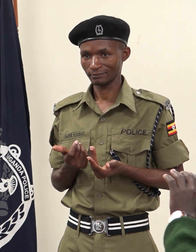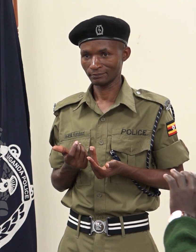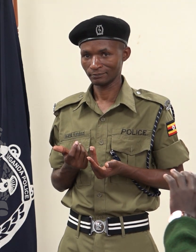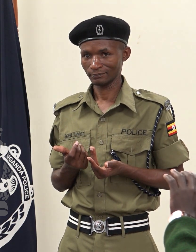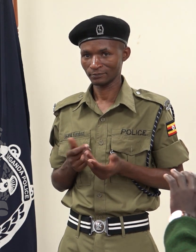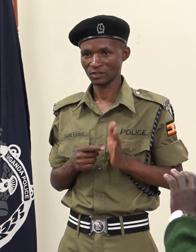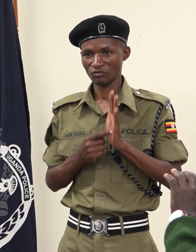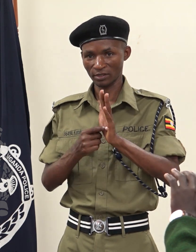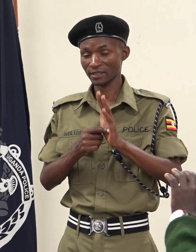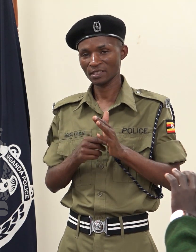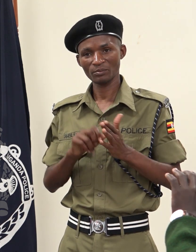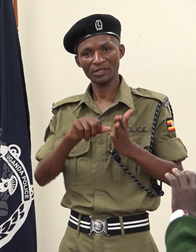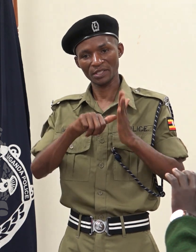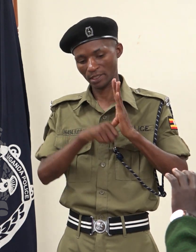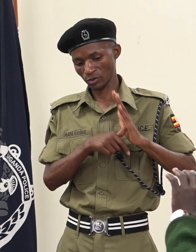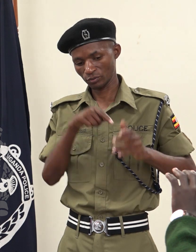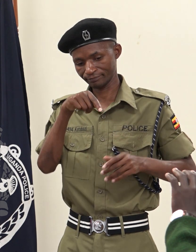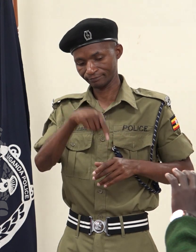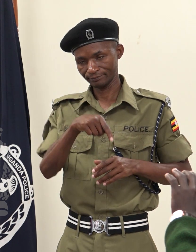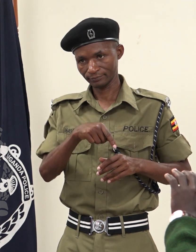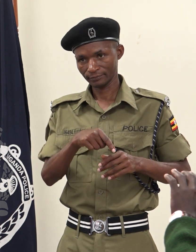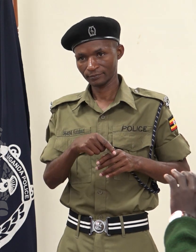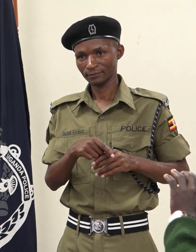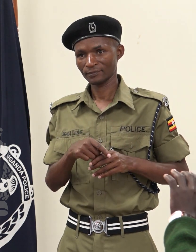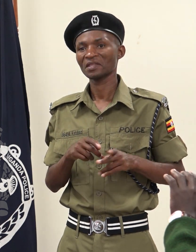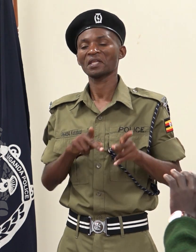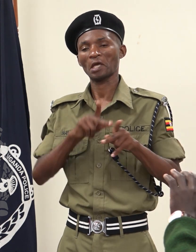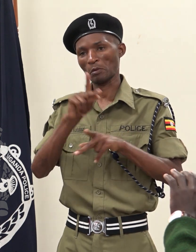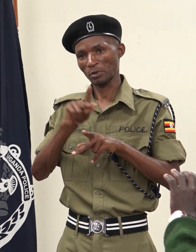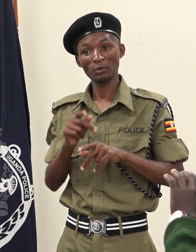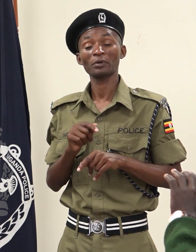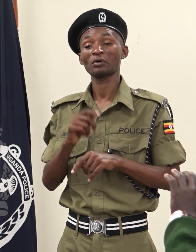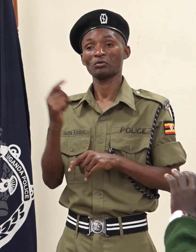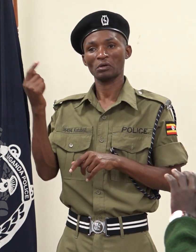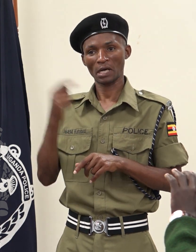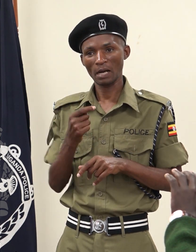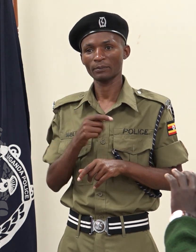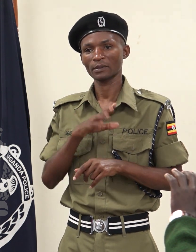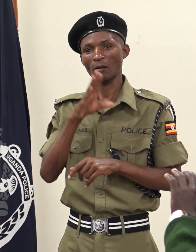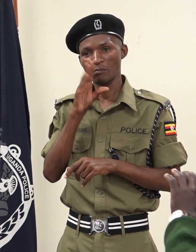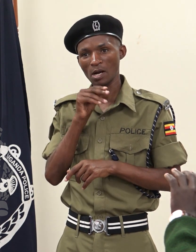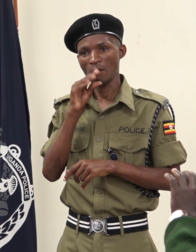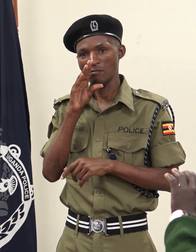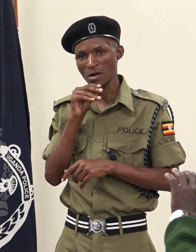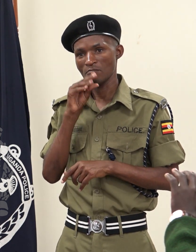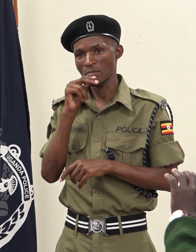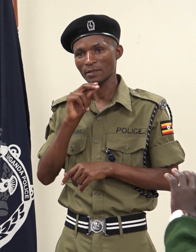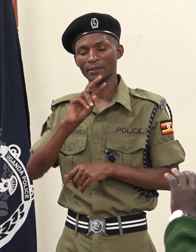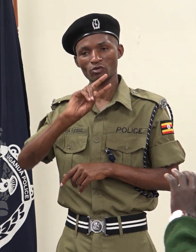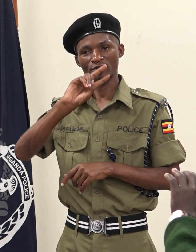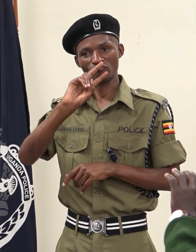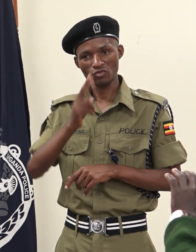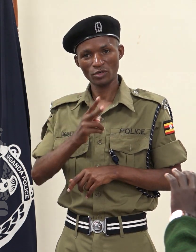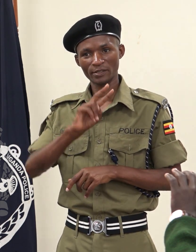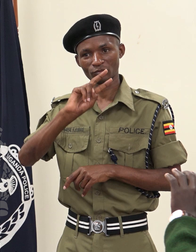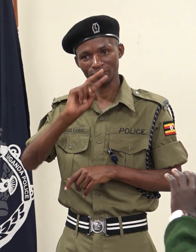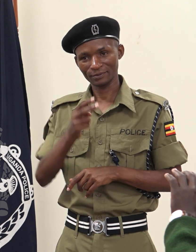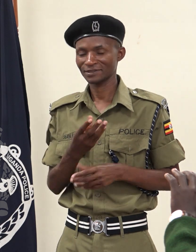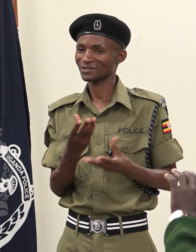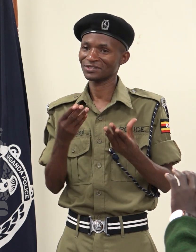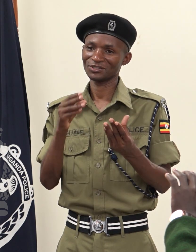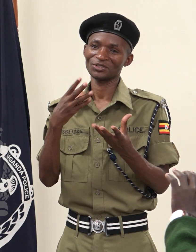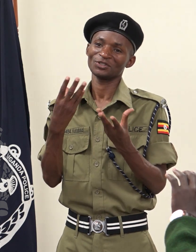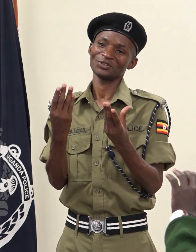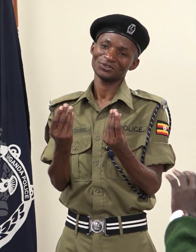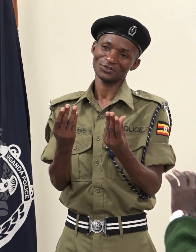like even in this case, the propagandists are going to come out strongly in response to this very soft message that